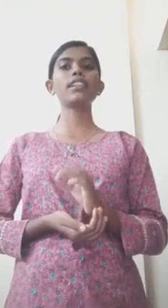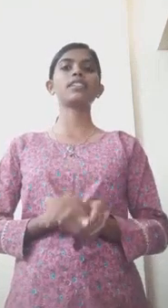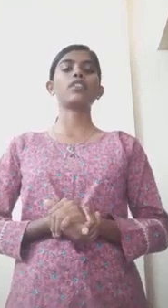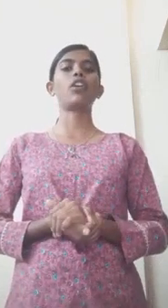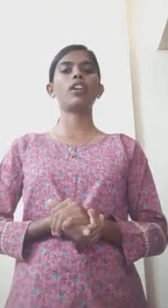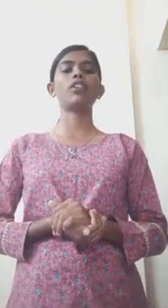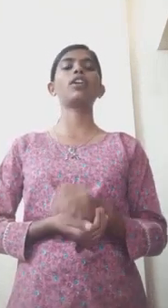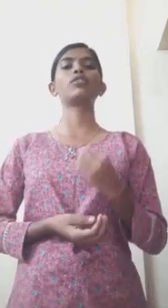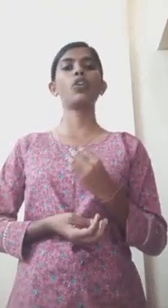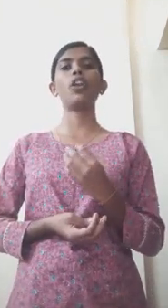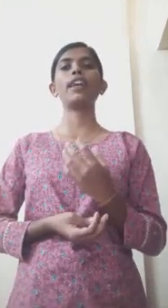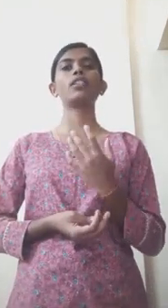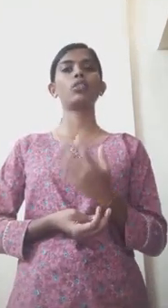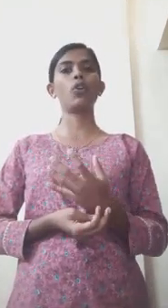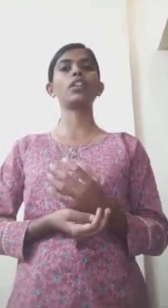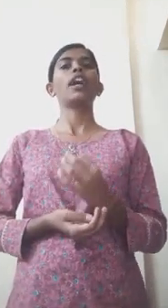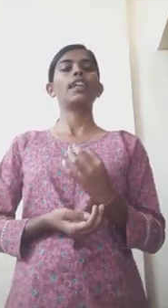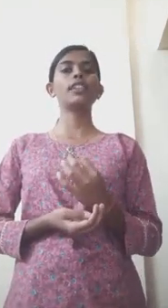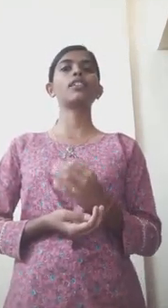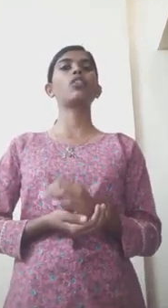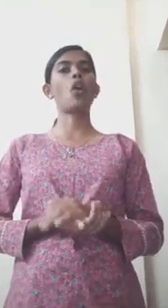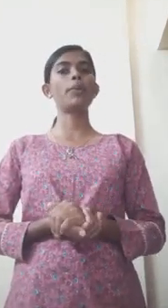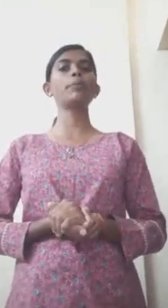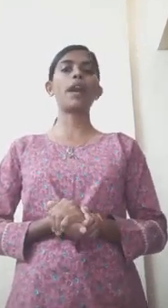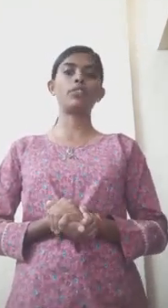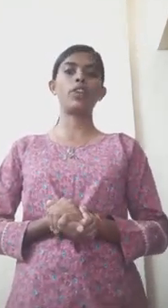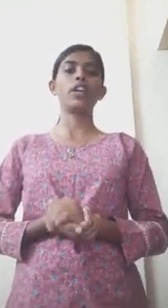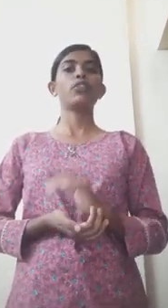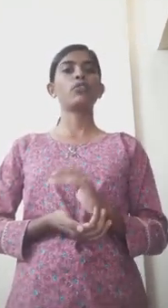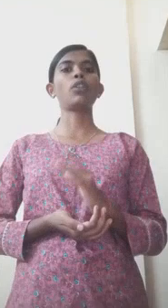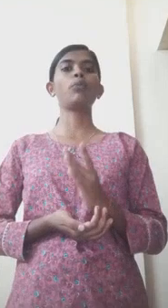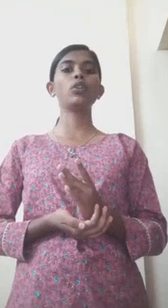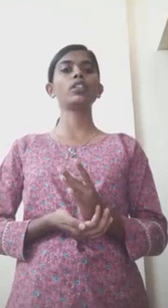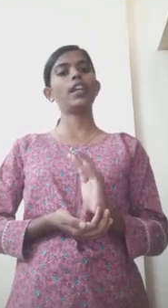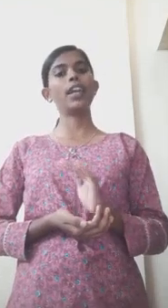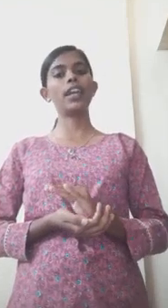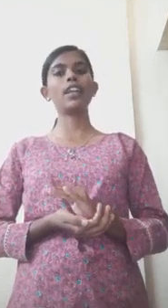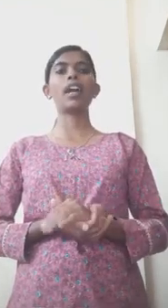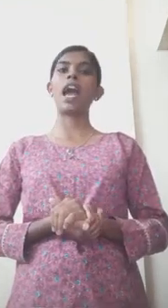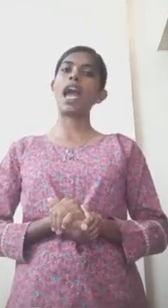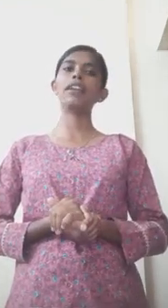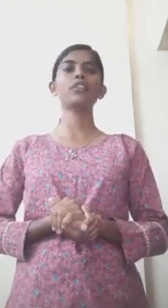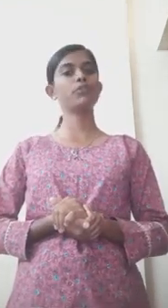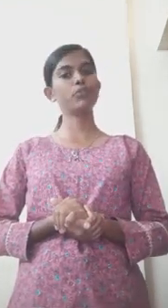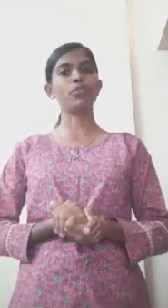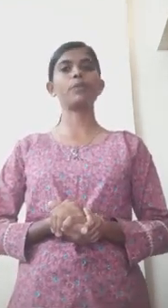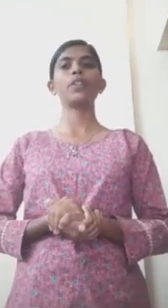pharynx, also called as a throat, is a common pathway for both air and food.